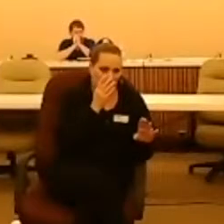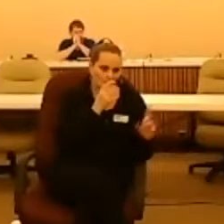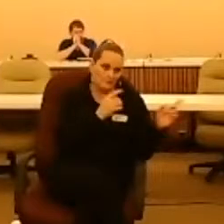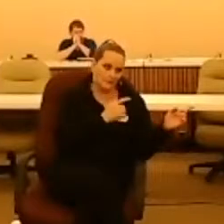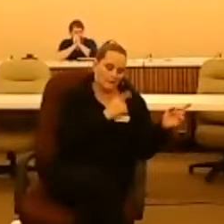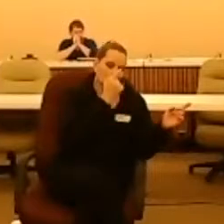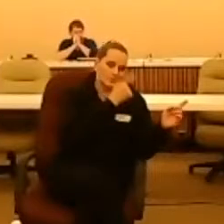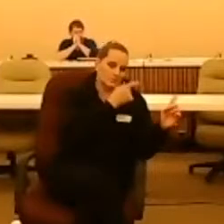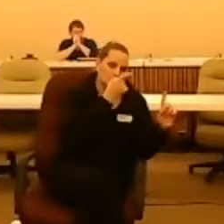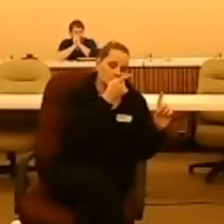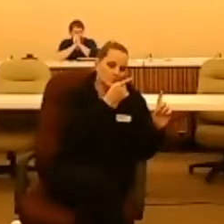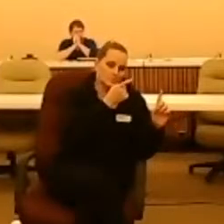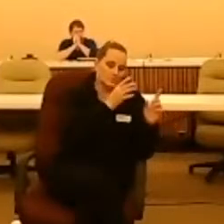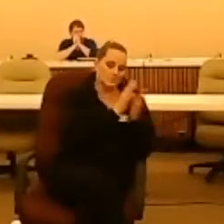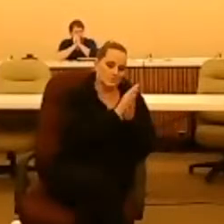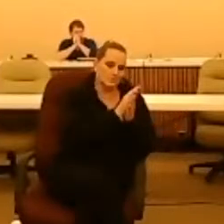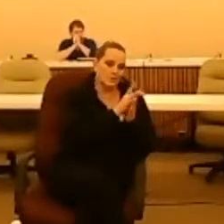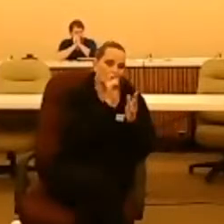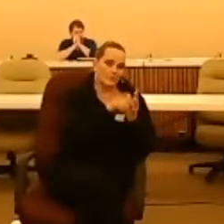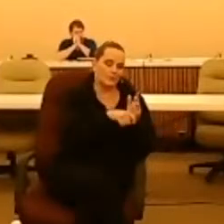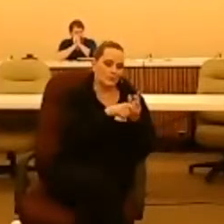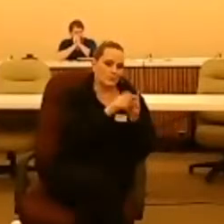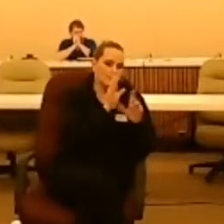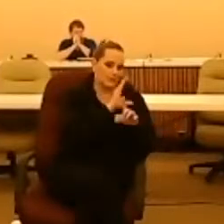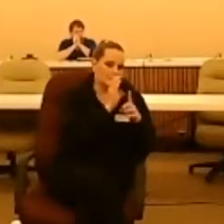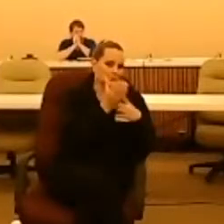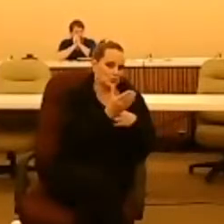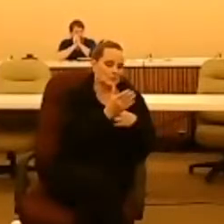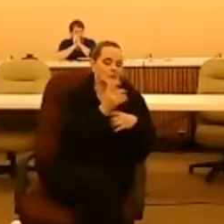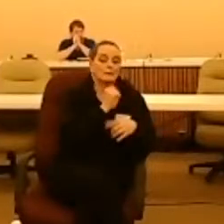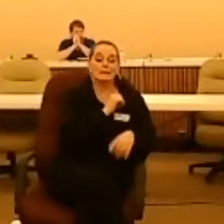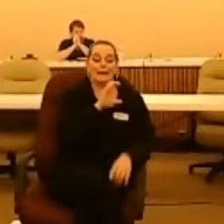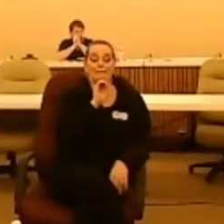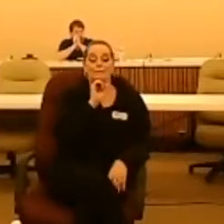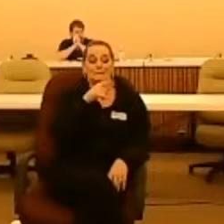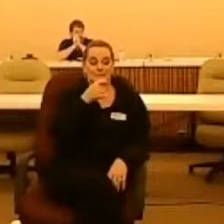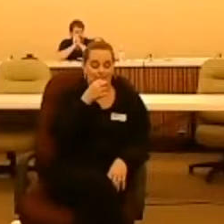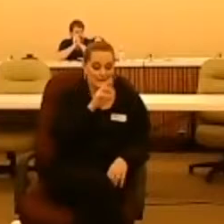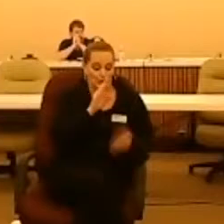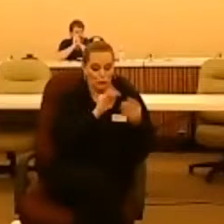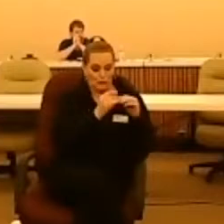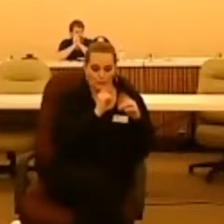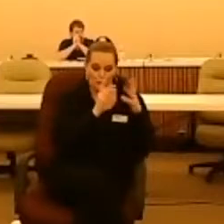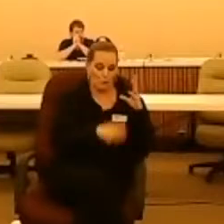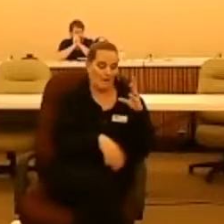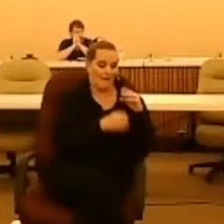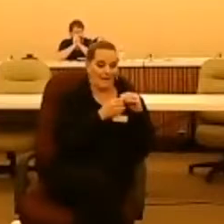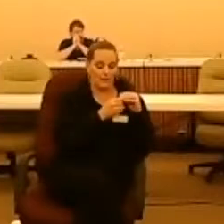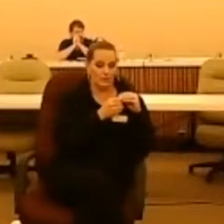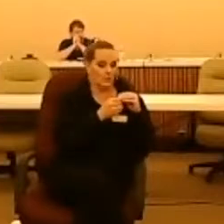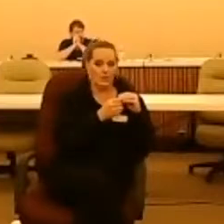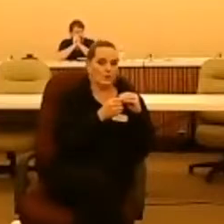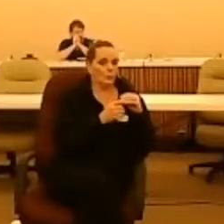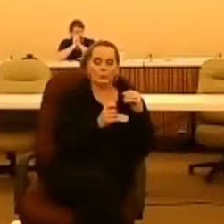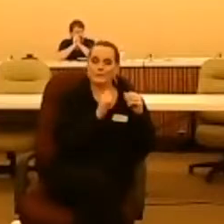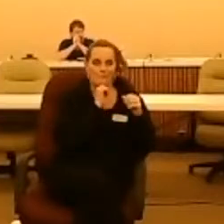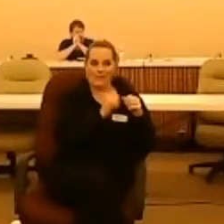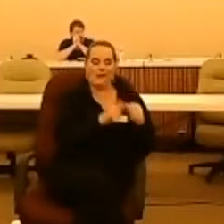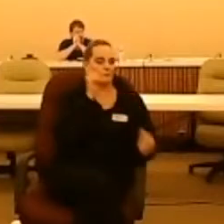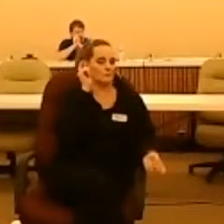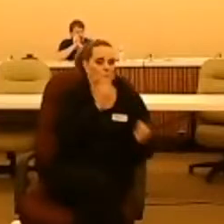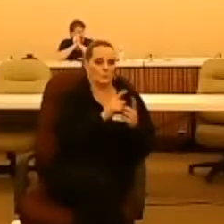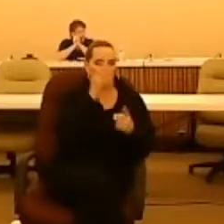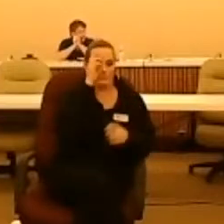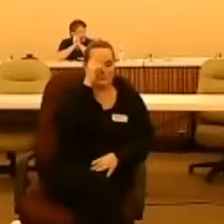Stafford's point, that should be a condition. If the seeker numbers were not lowered because there's going to